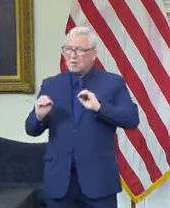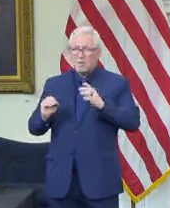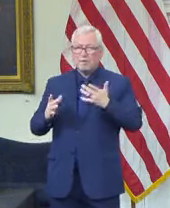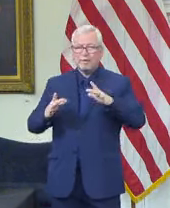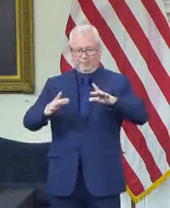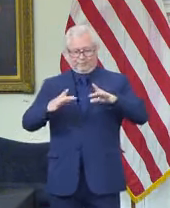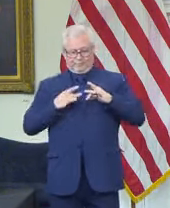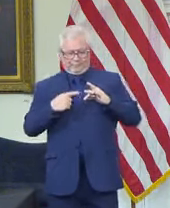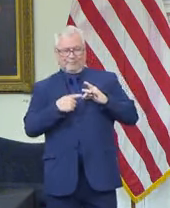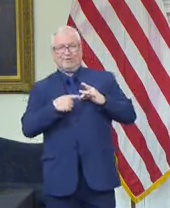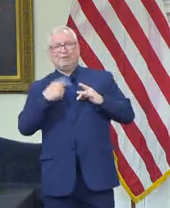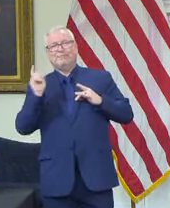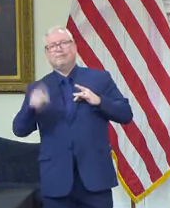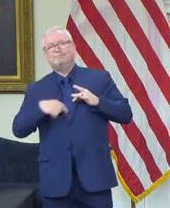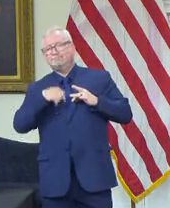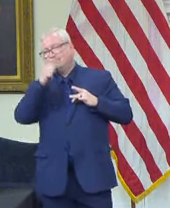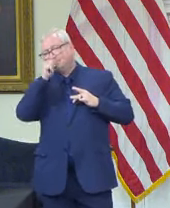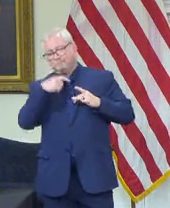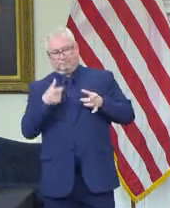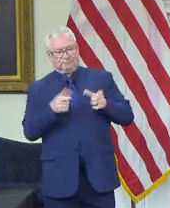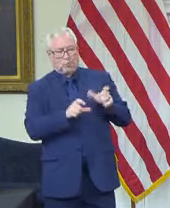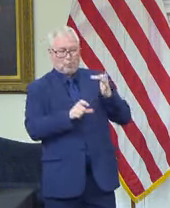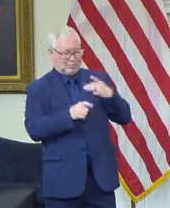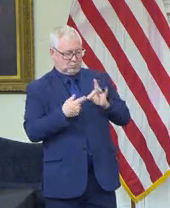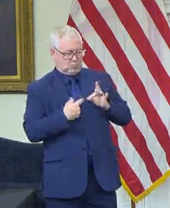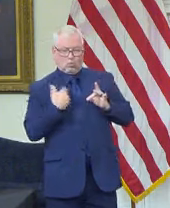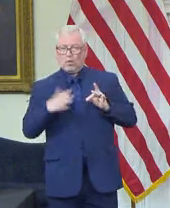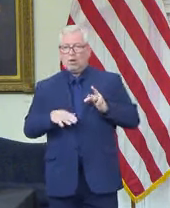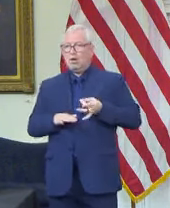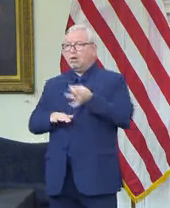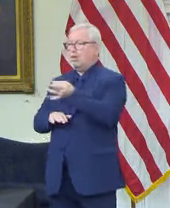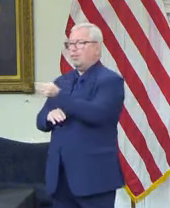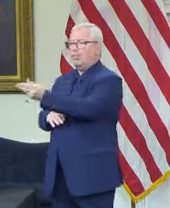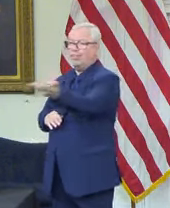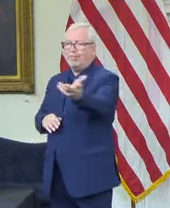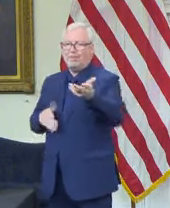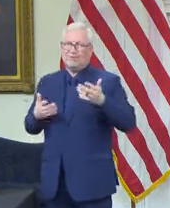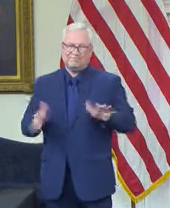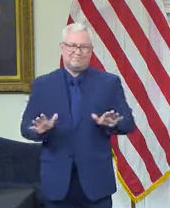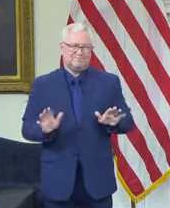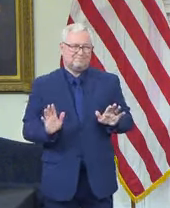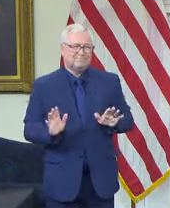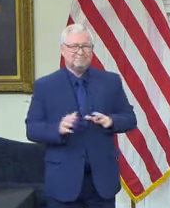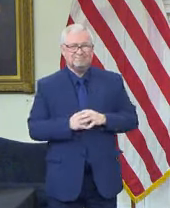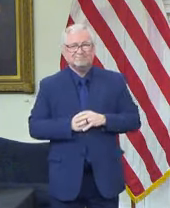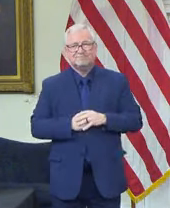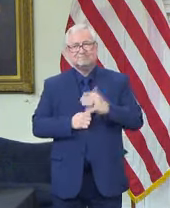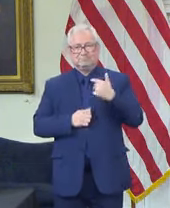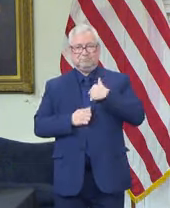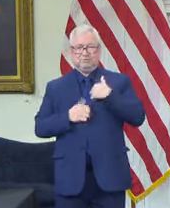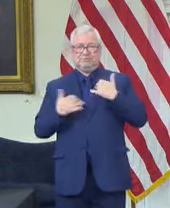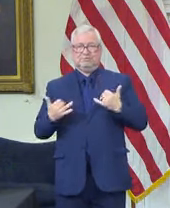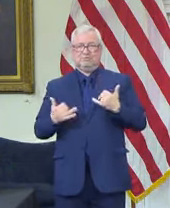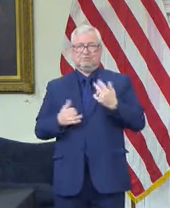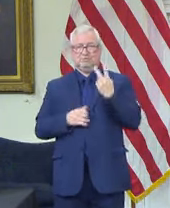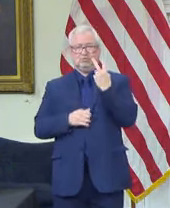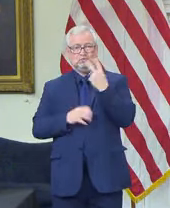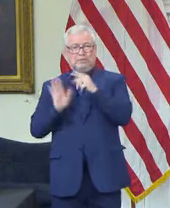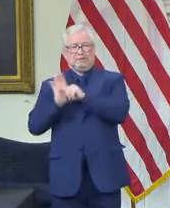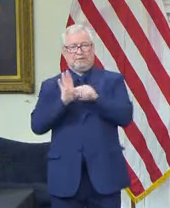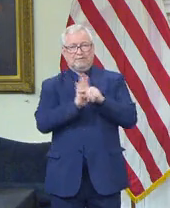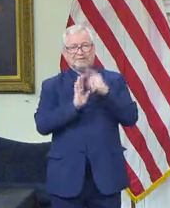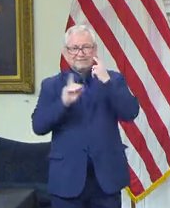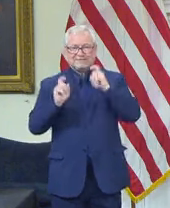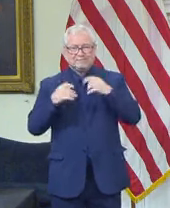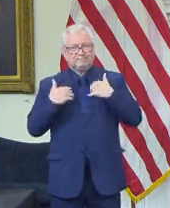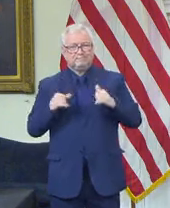is critically important. That's why, even though I've got 2 negative tests, and I'm still wearing the mask while I'm talking to you